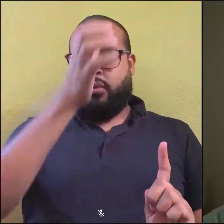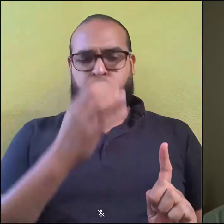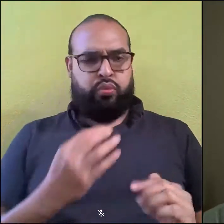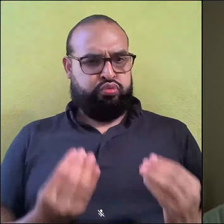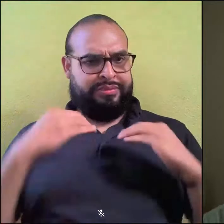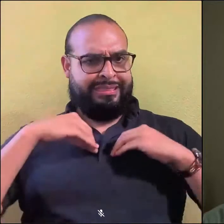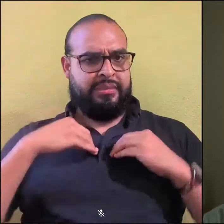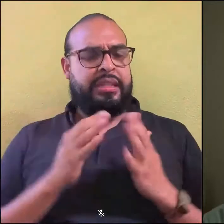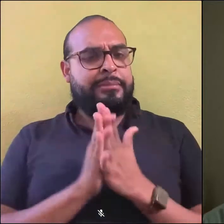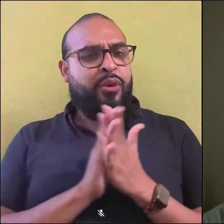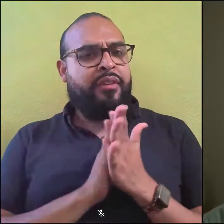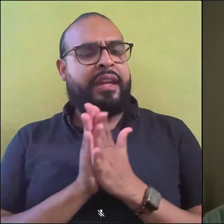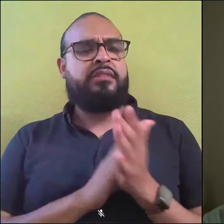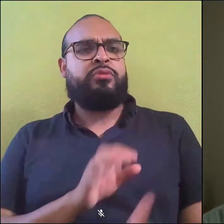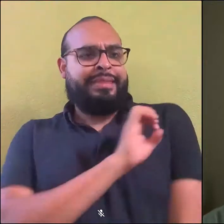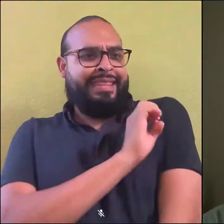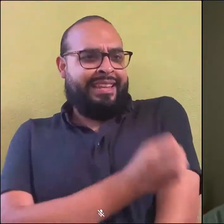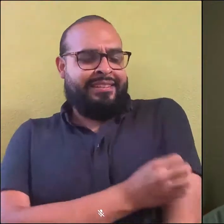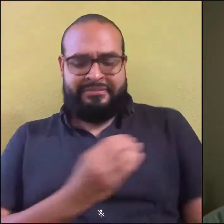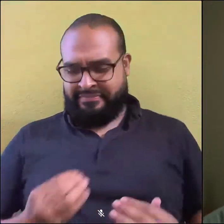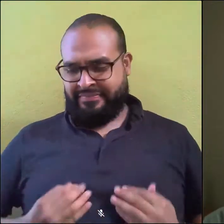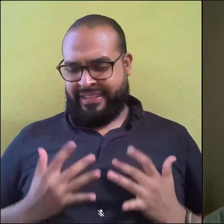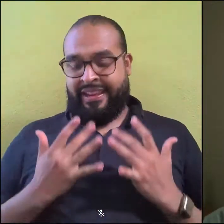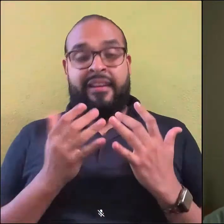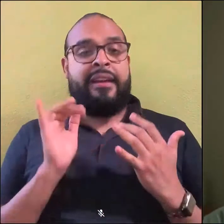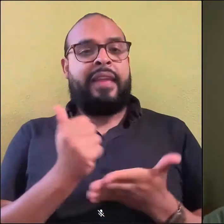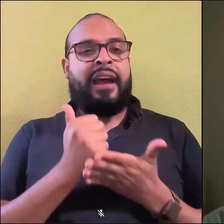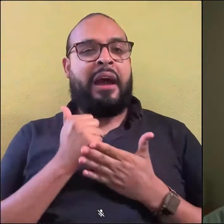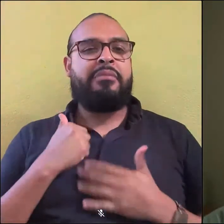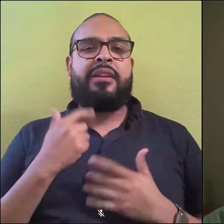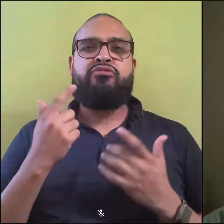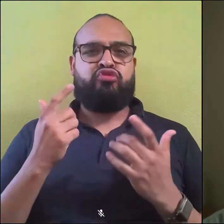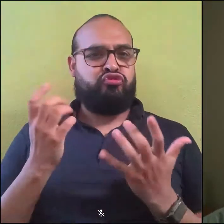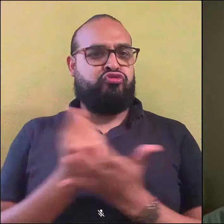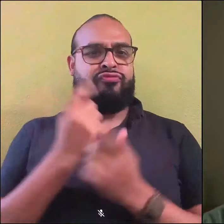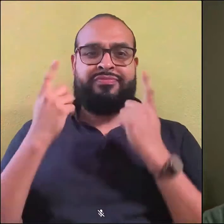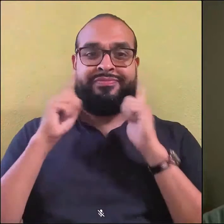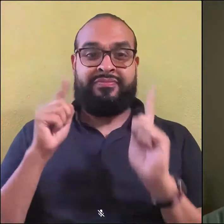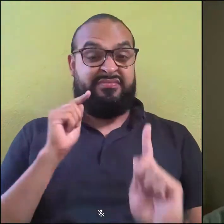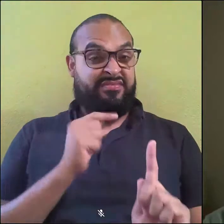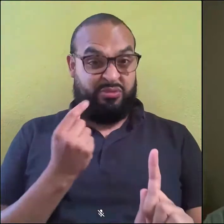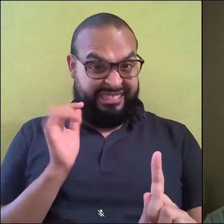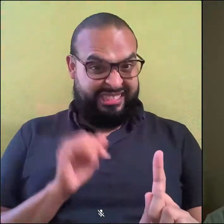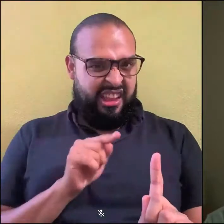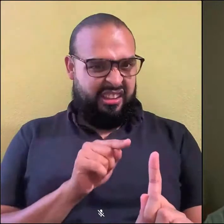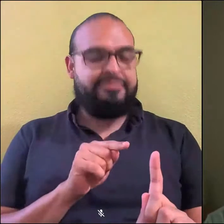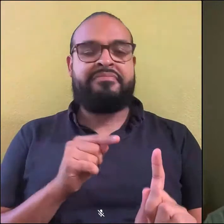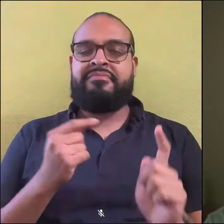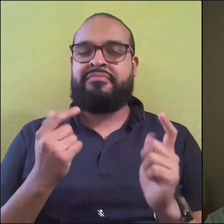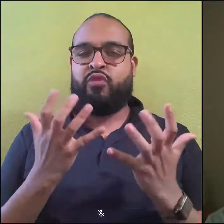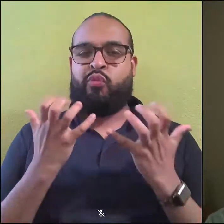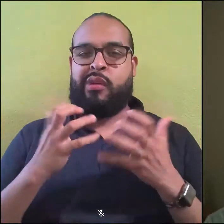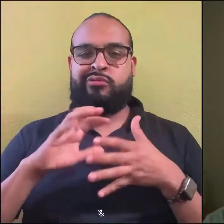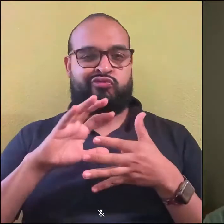helped me achieve whatever modicum of success and happiness that I've attained so far in my life and career. And that's one of the things that I want to share